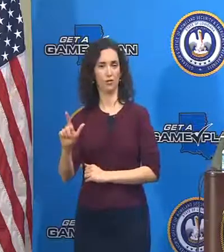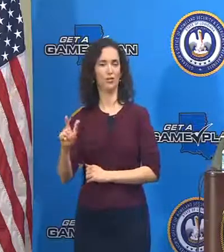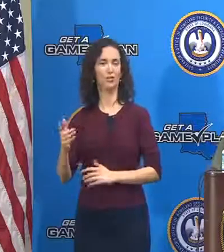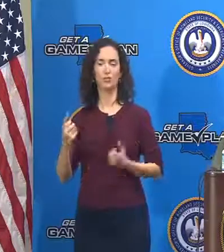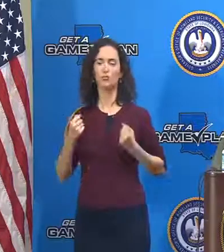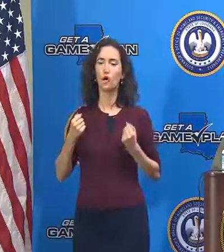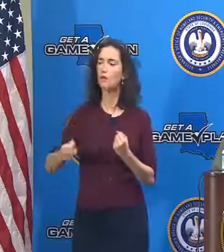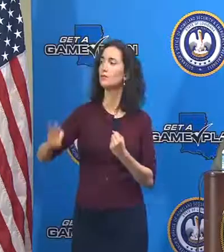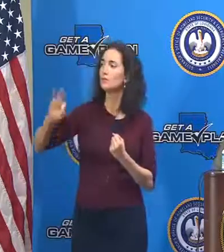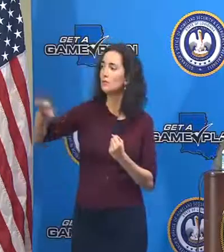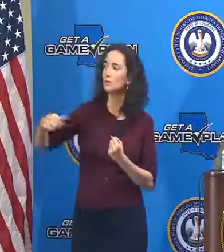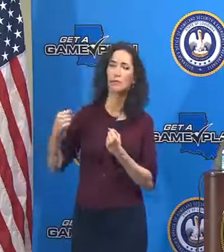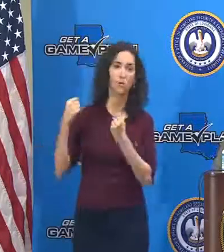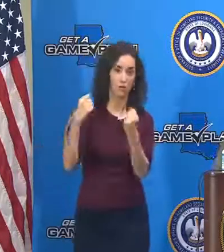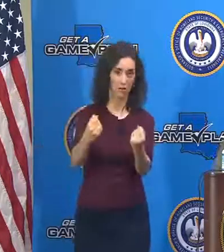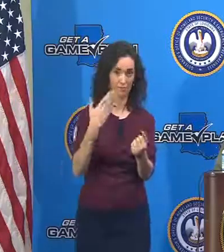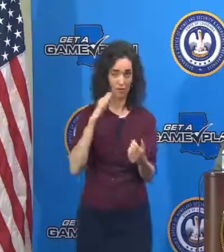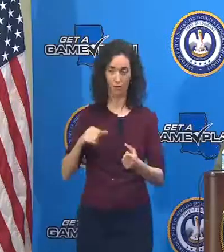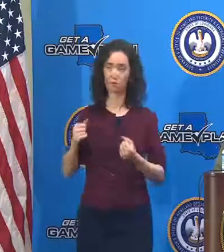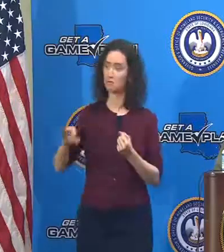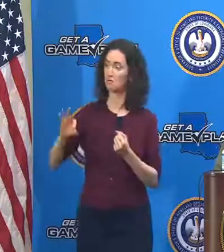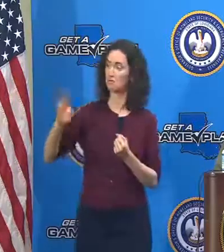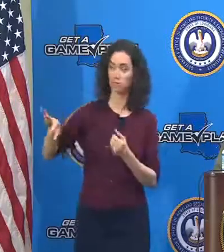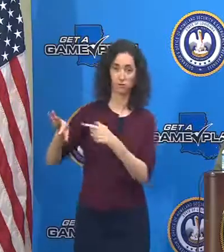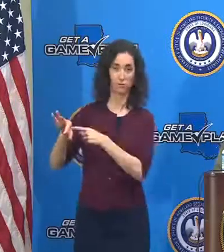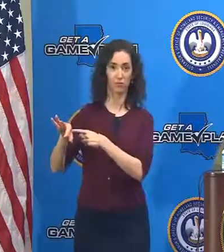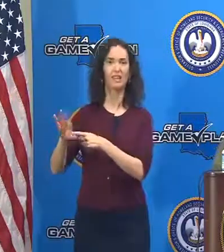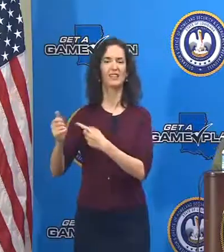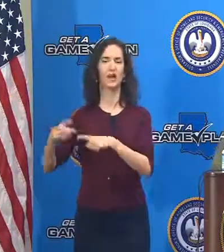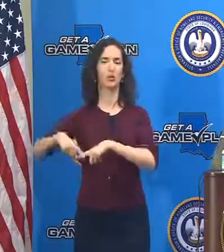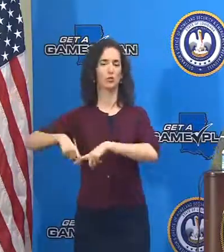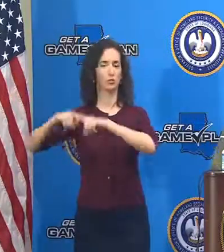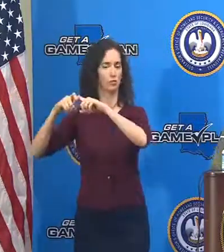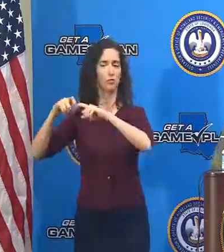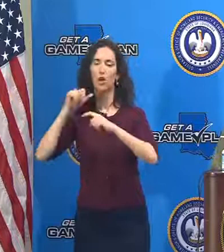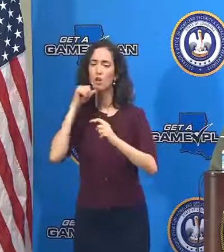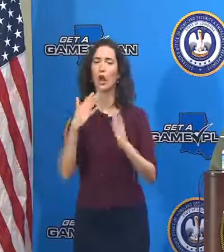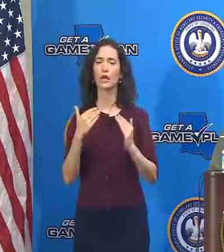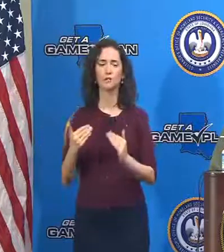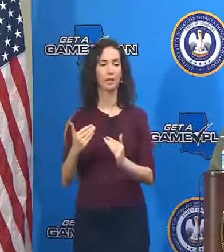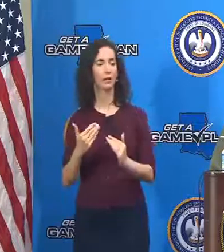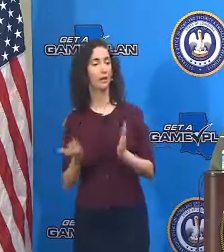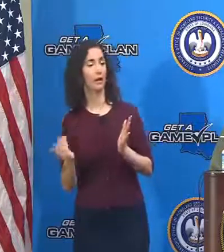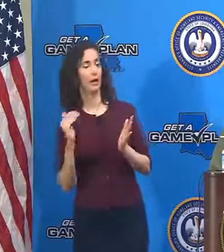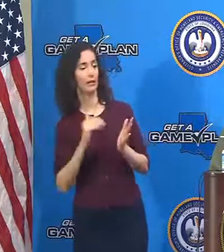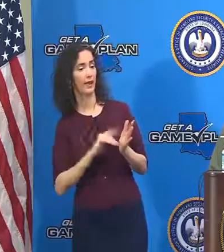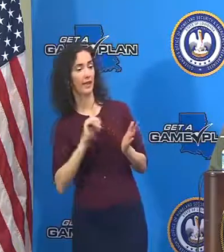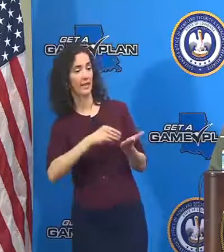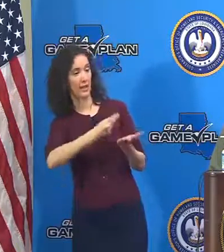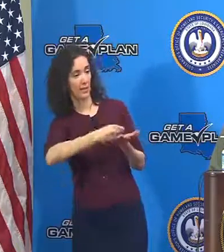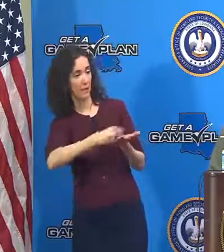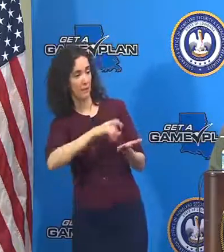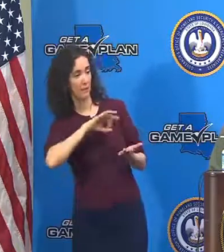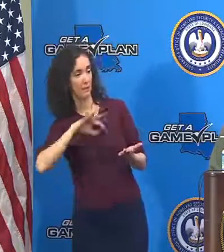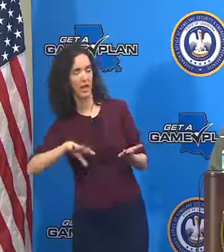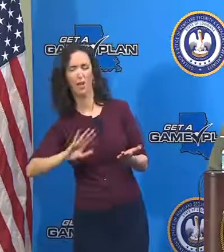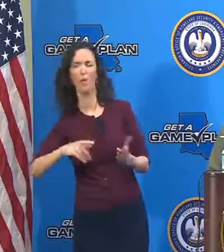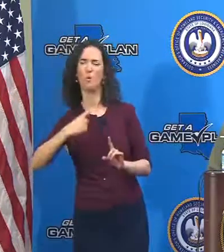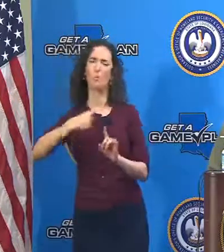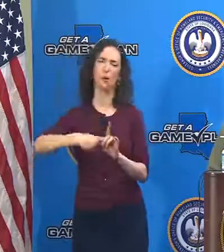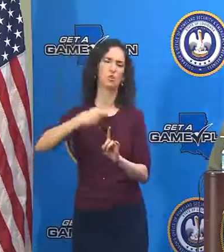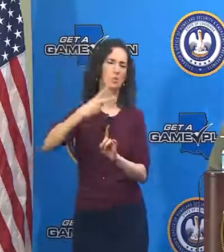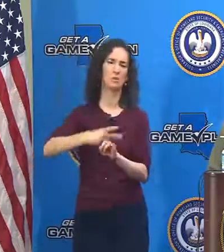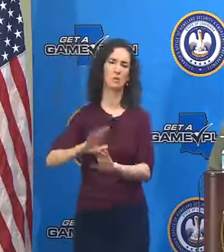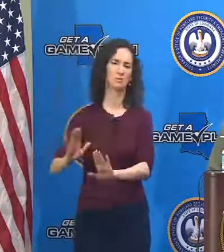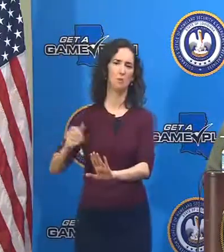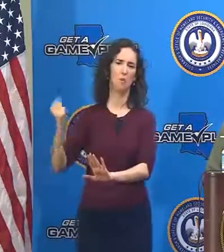be suspended. We do not anticipate cash collections to come back up within the next month and a half to 2 months. We